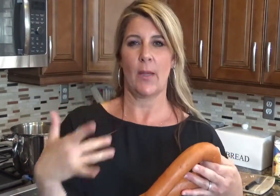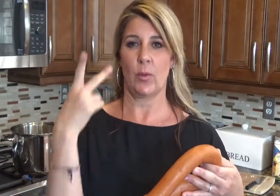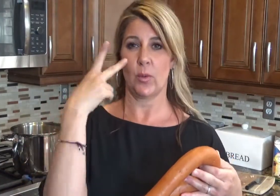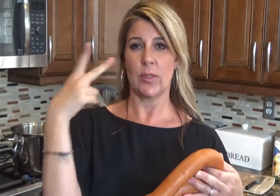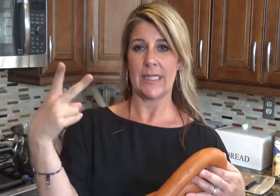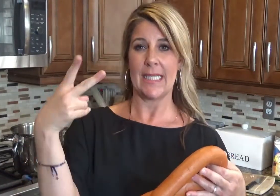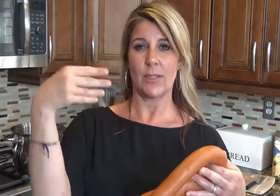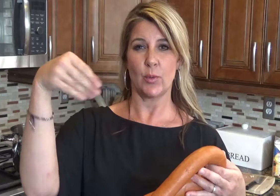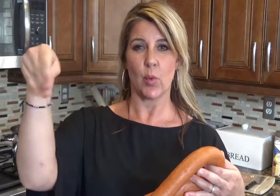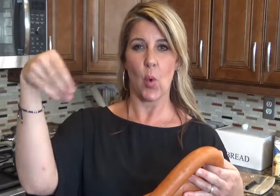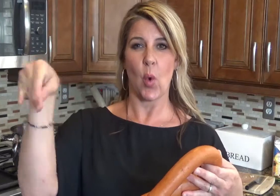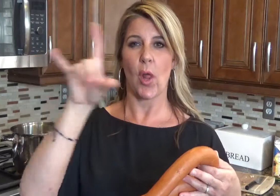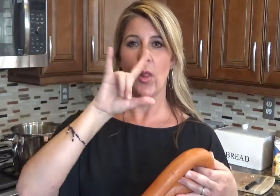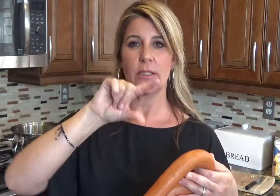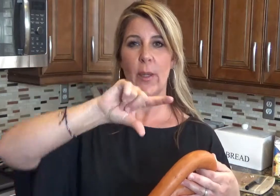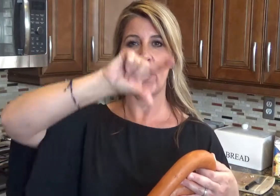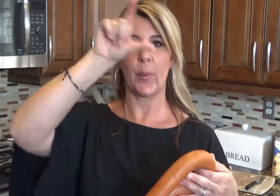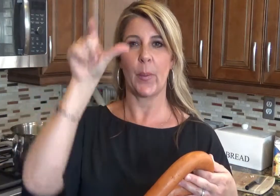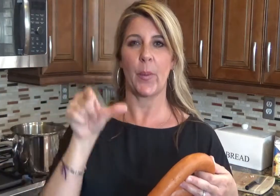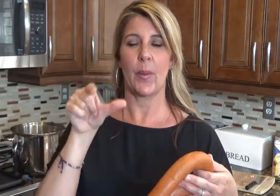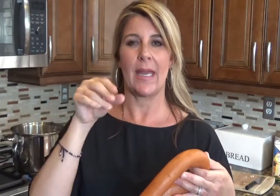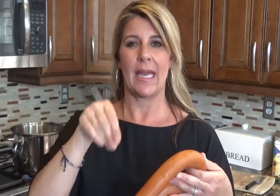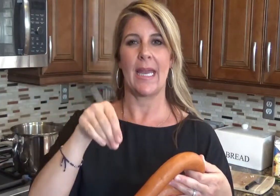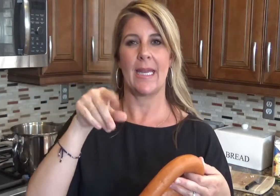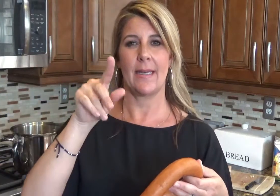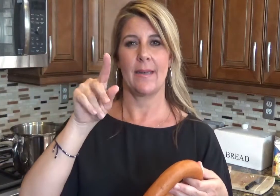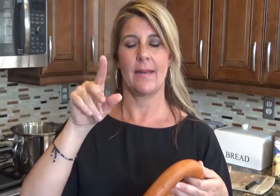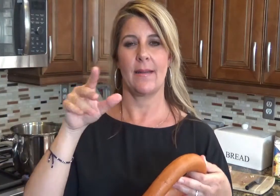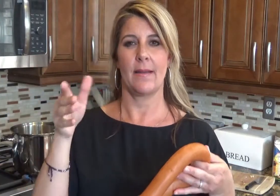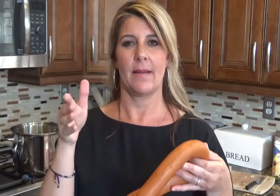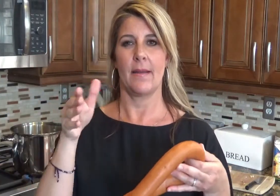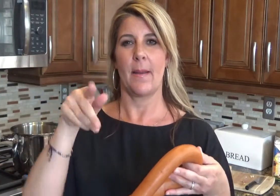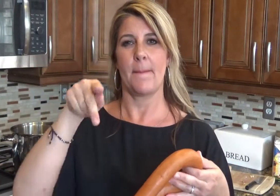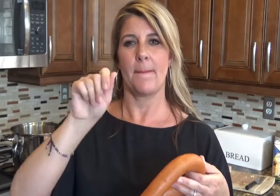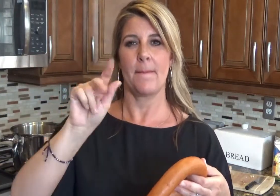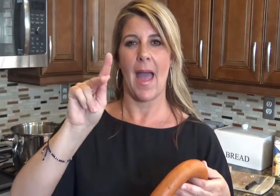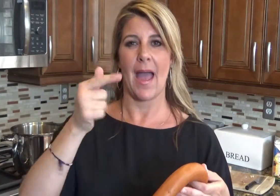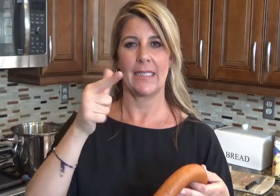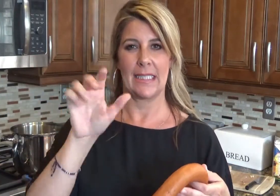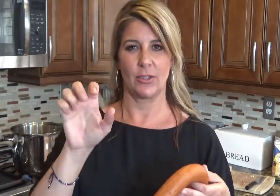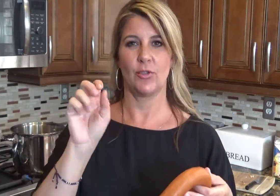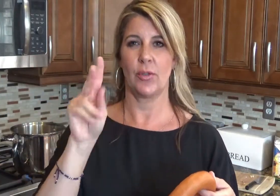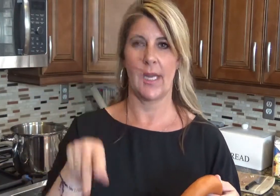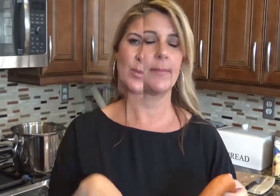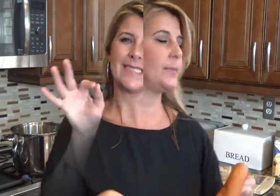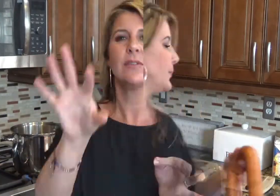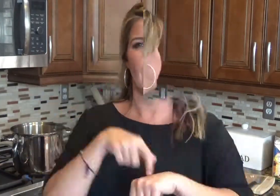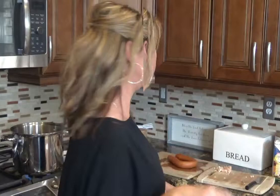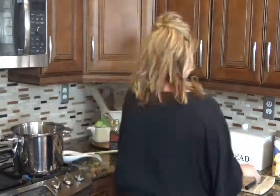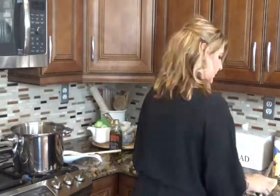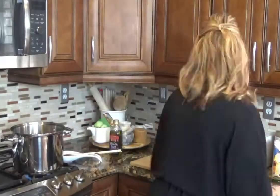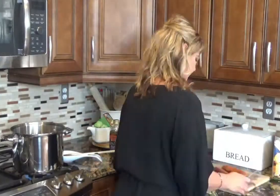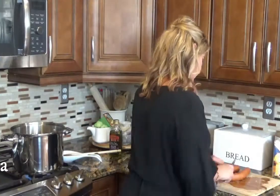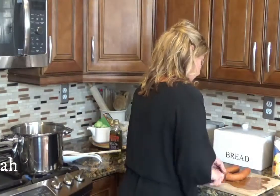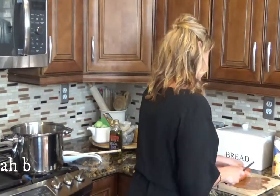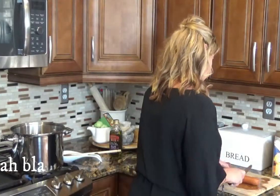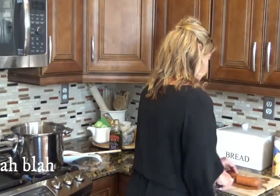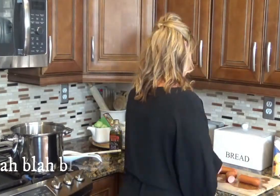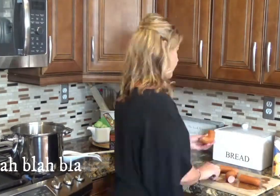like. When you see it in the store, it's going to be like this little U-shaped in a package, okay?